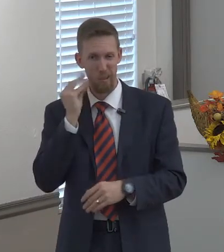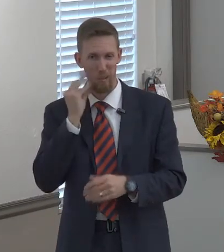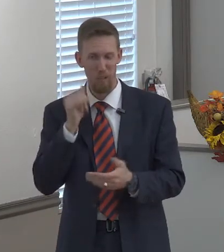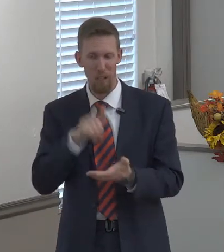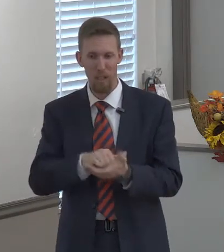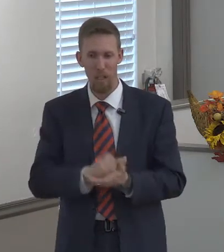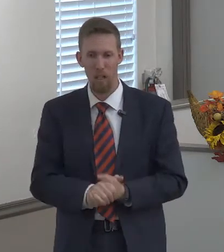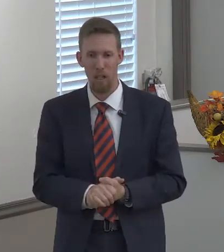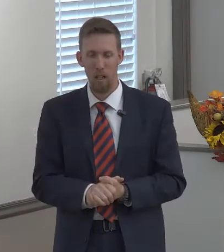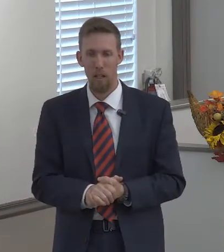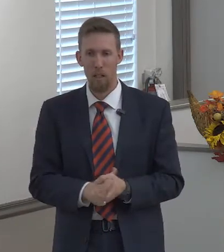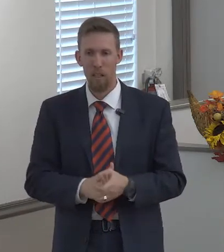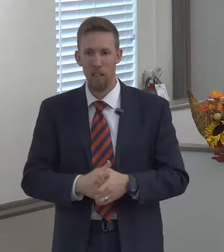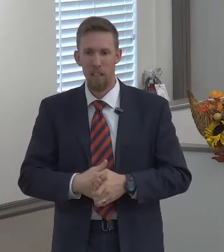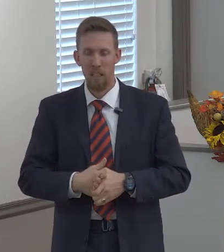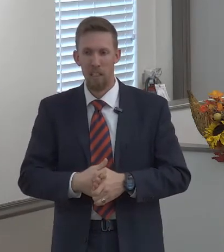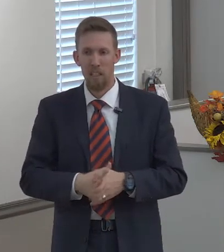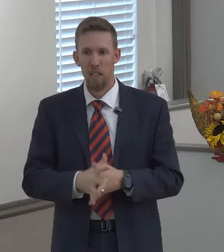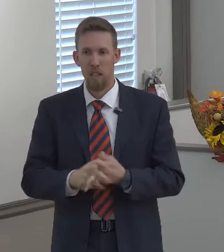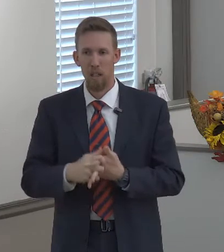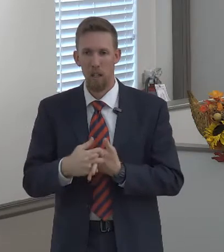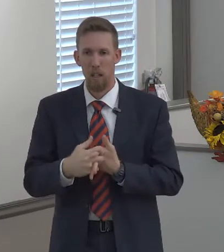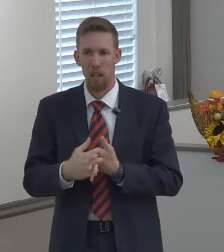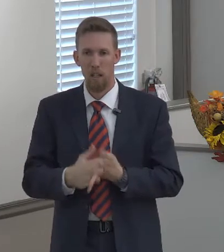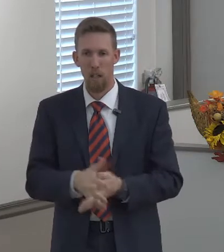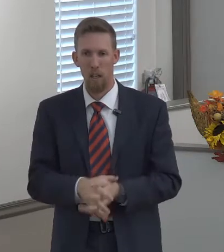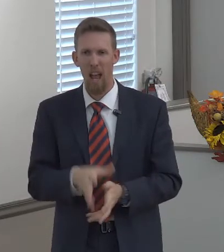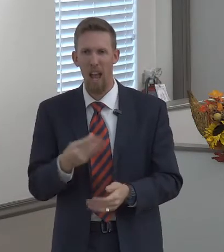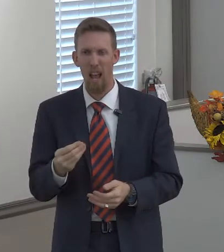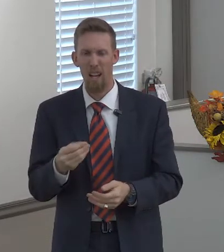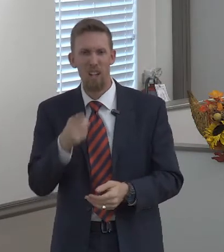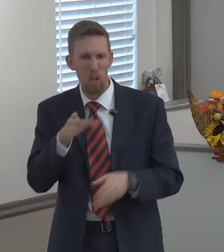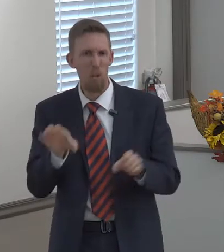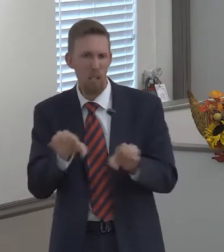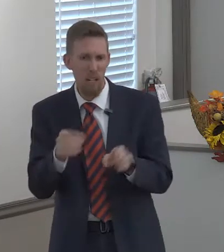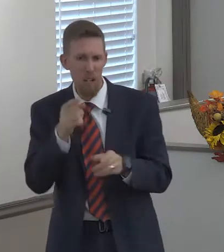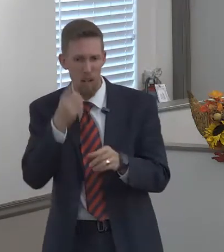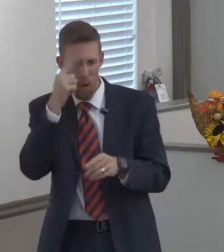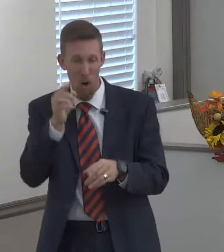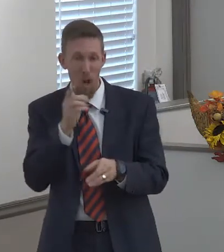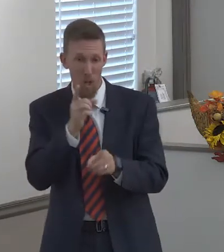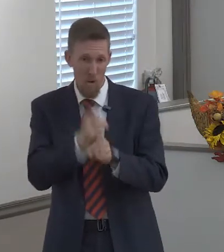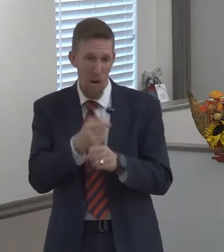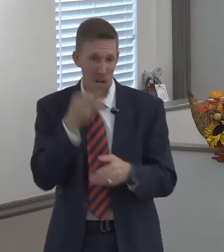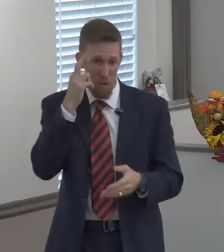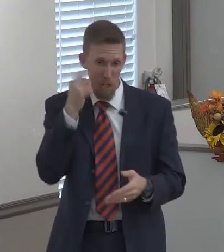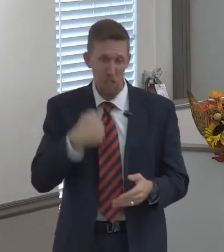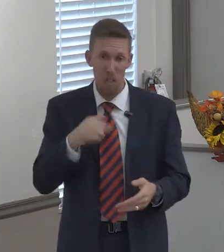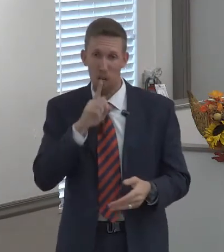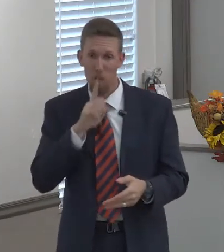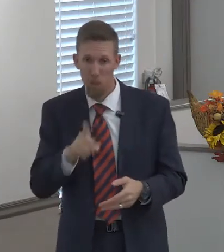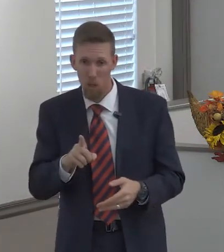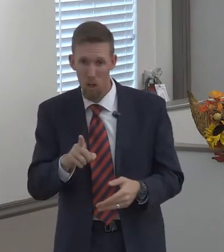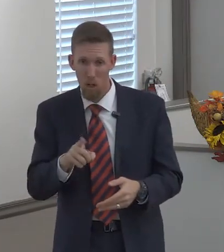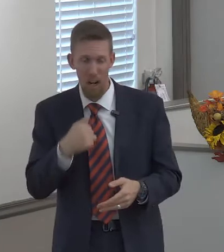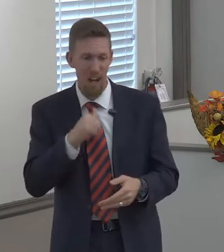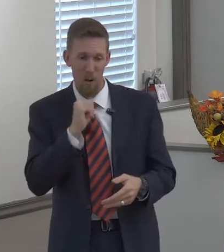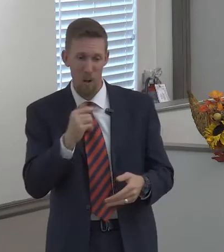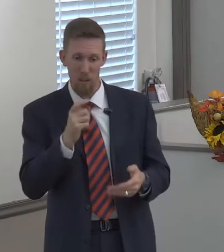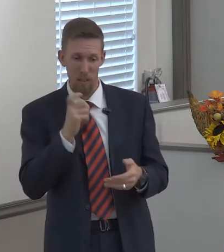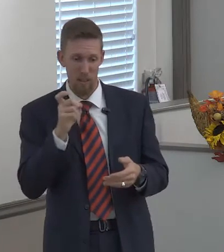whatever. Whatever your testimony might be. What a blessing. And the God of heaven is blessed